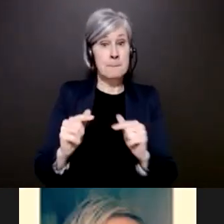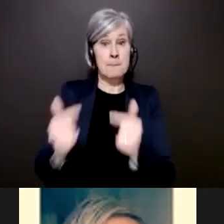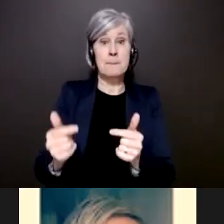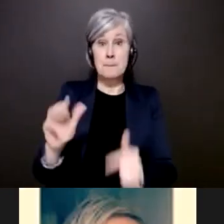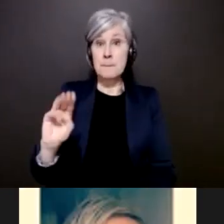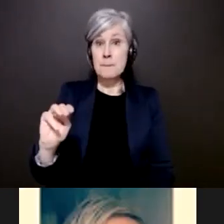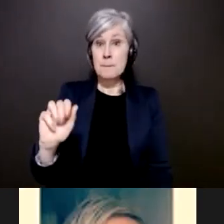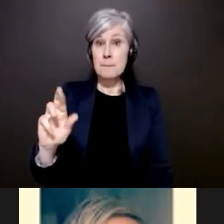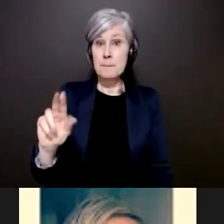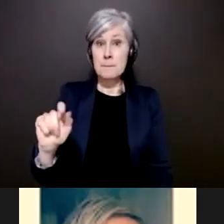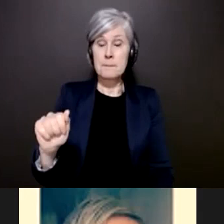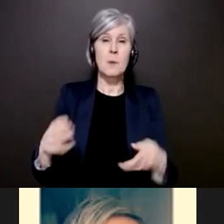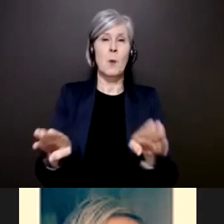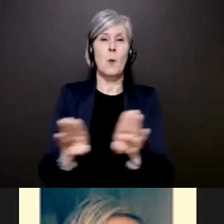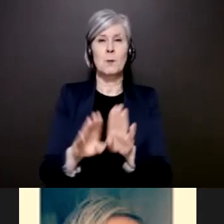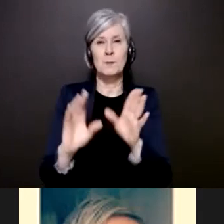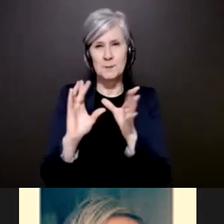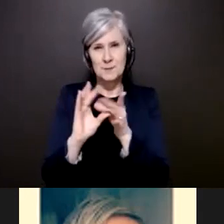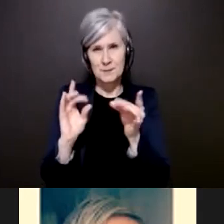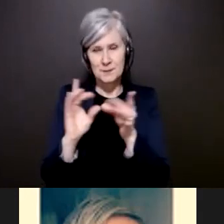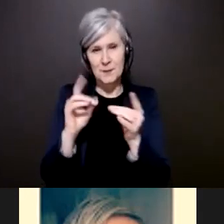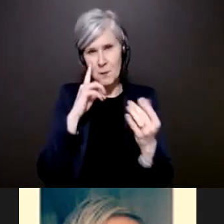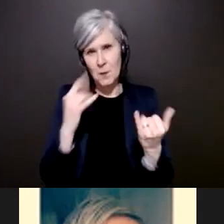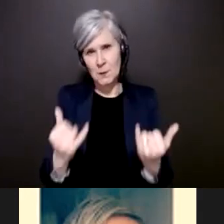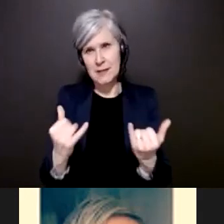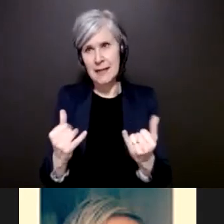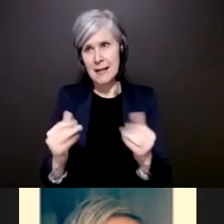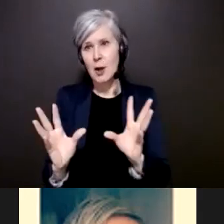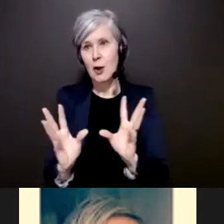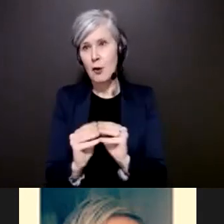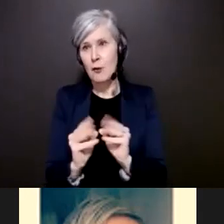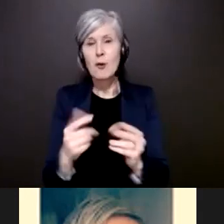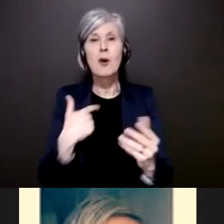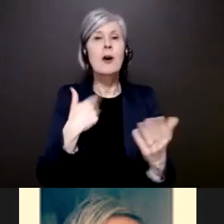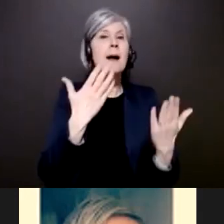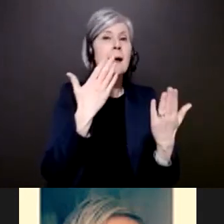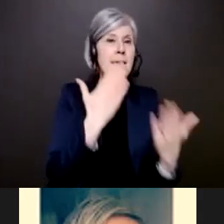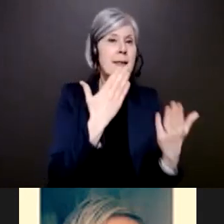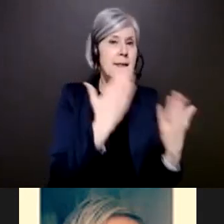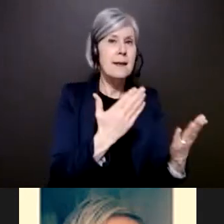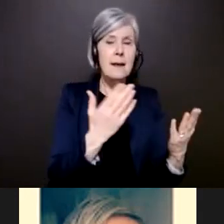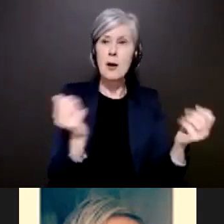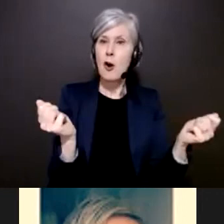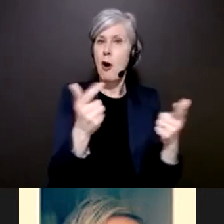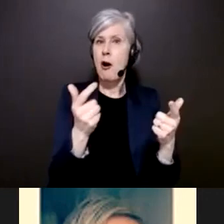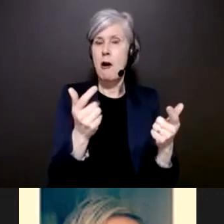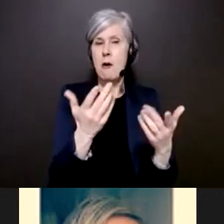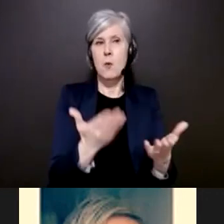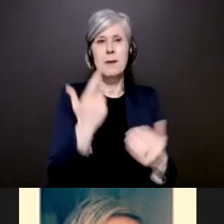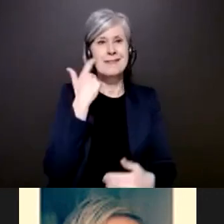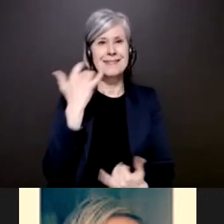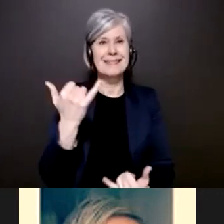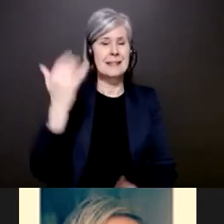closing remarks for the conference today. I do, just before that, I do want to thank all of our speakers for their presentations